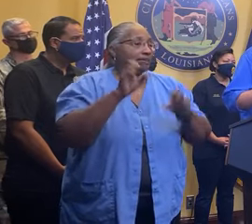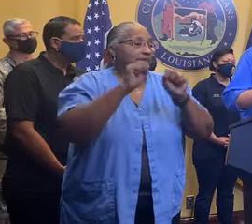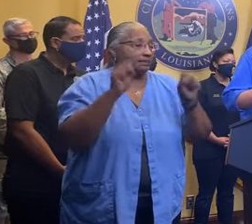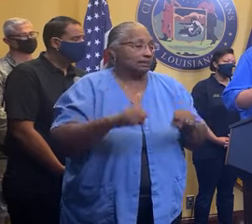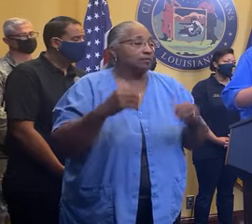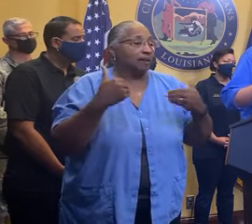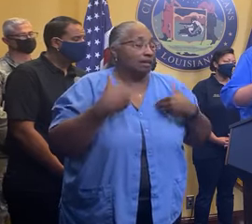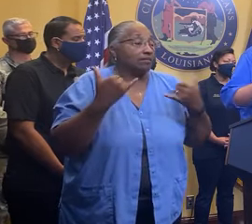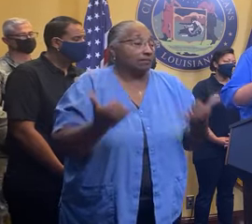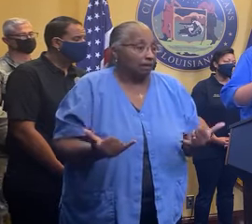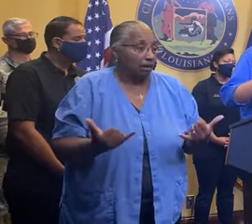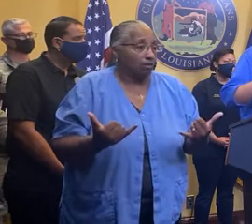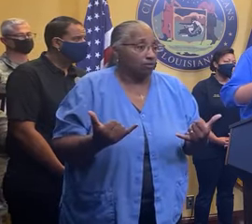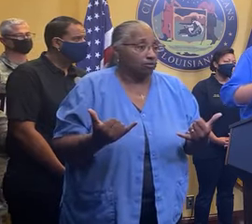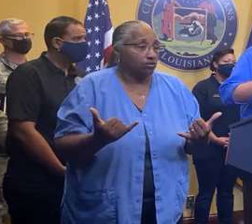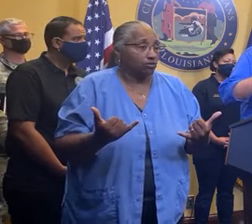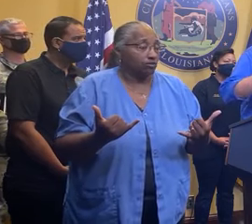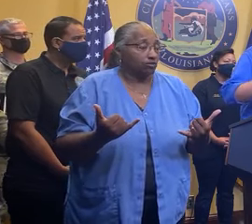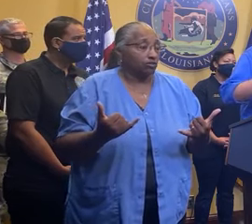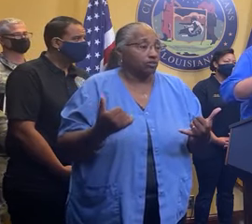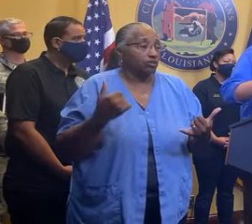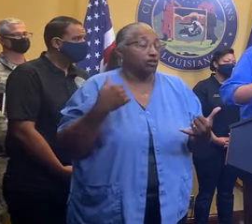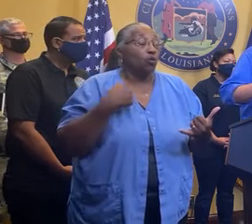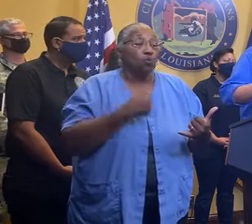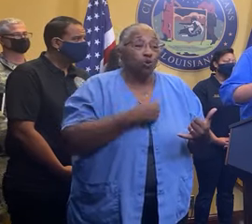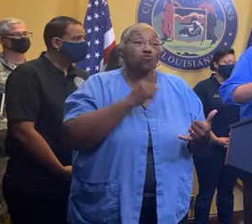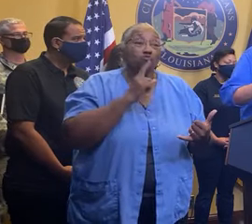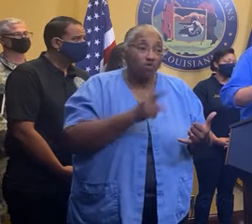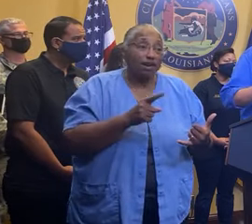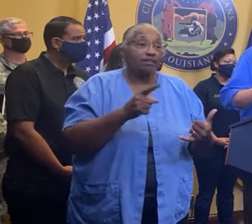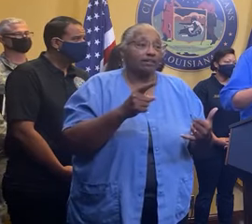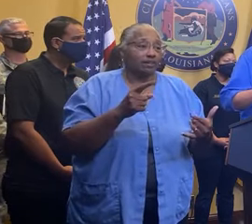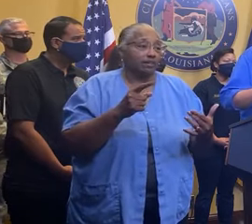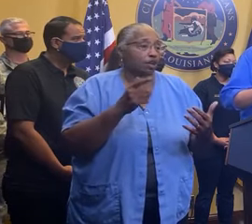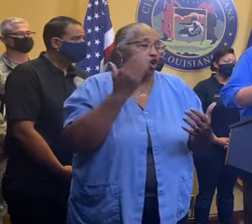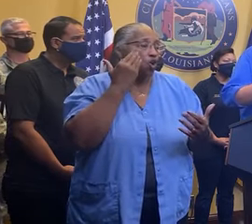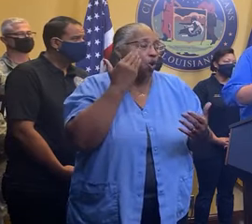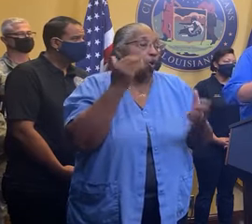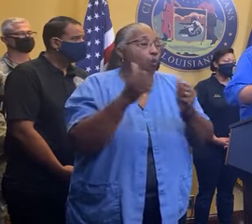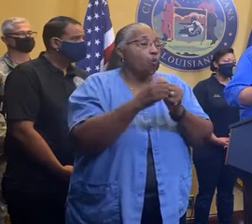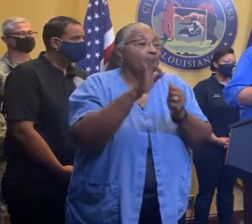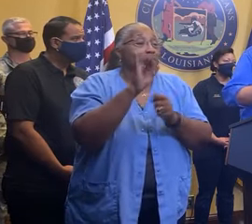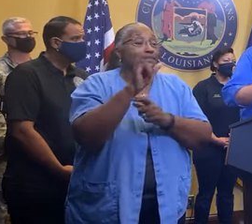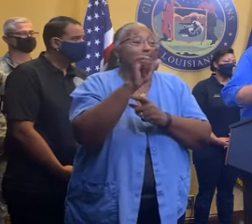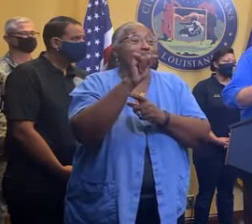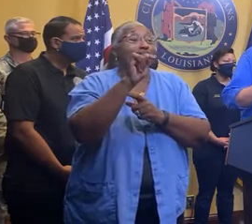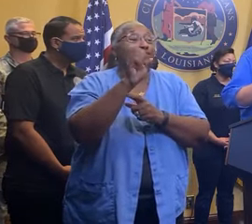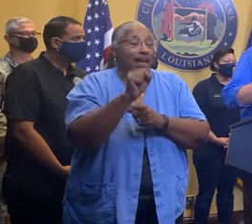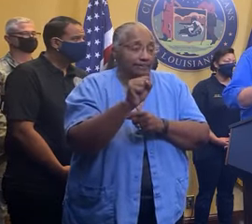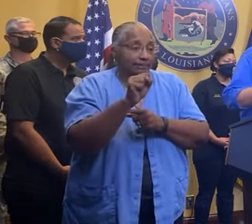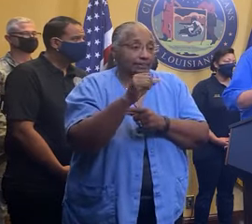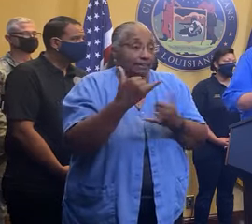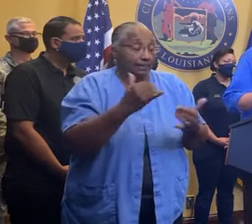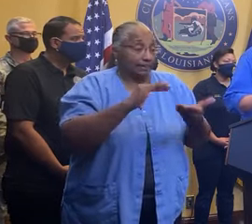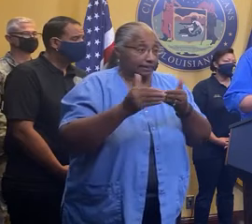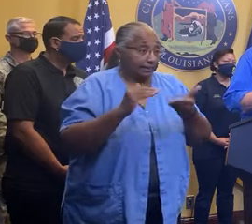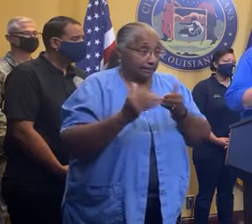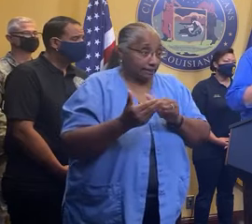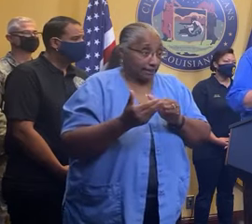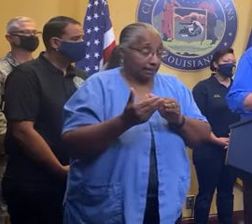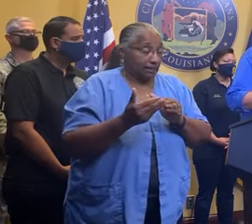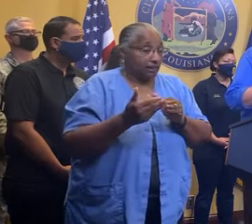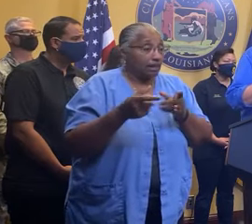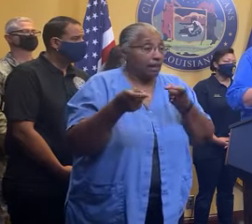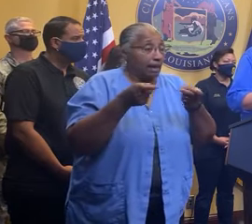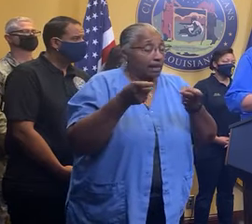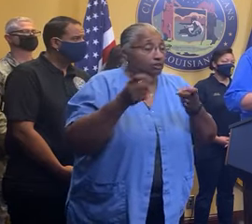now is, we're not confident, we factually know. And much like this city has run COVID, our COVID response